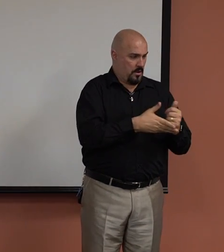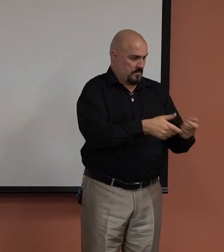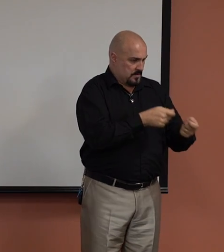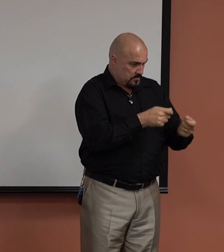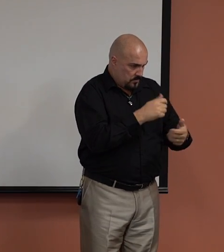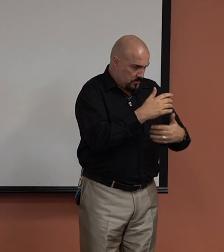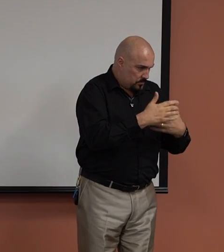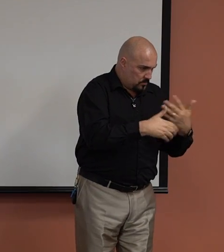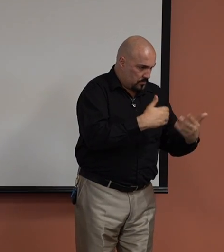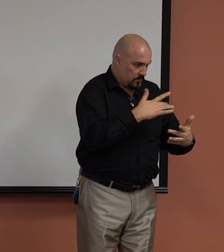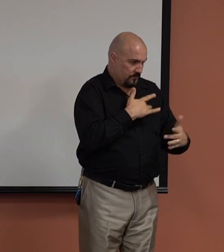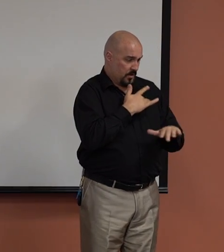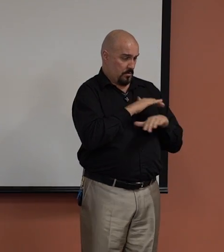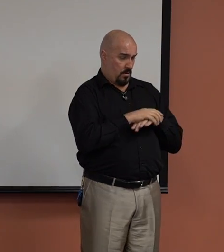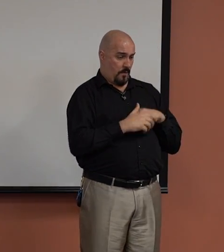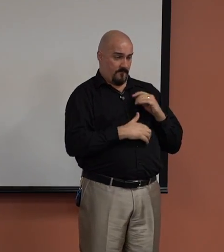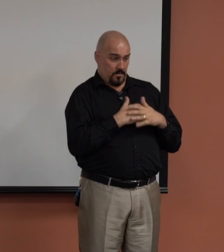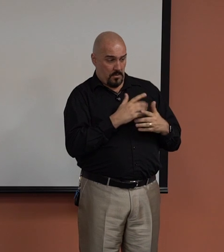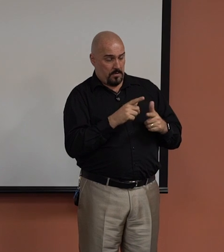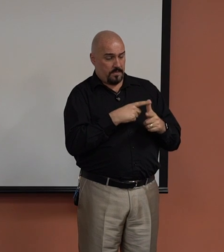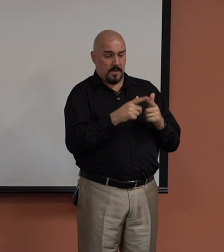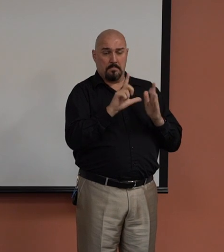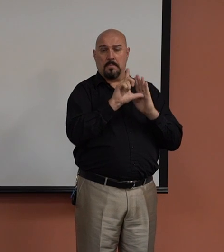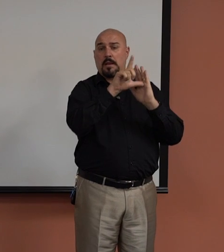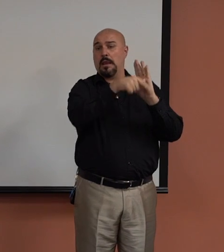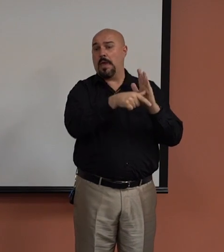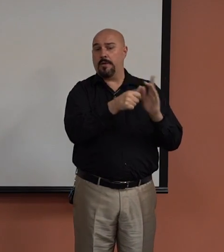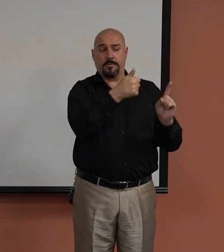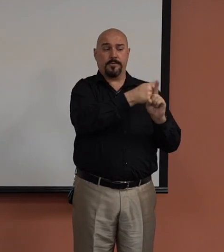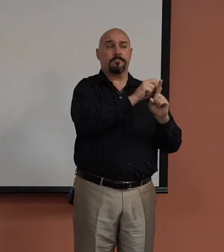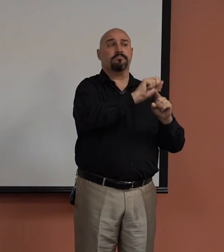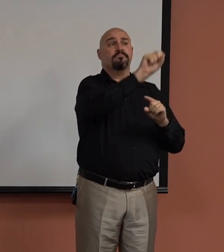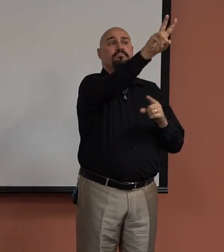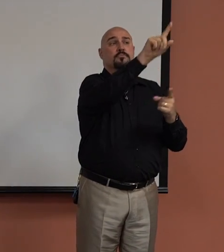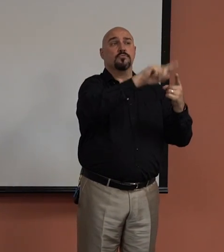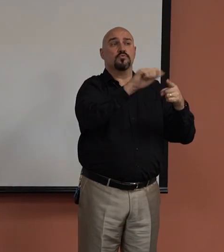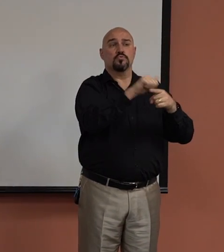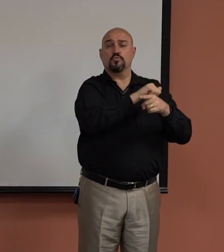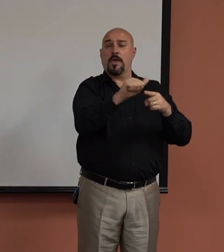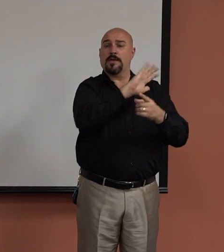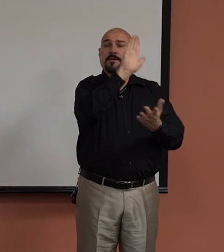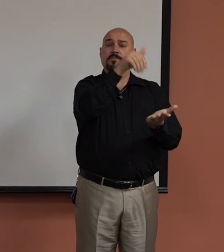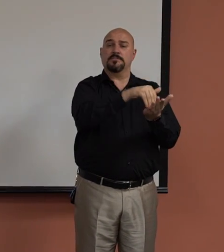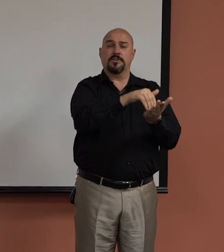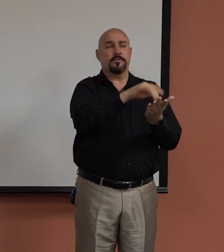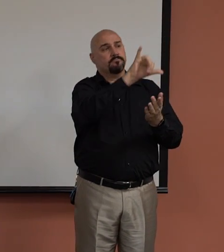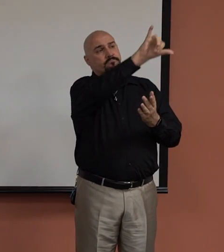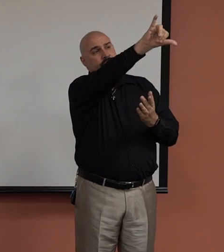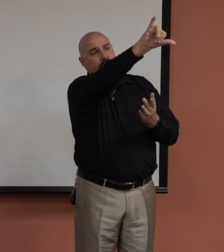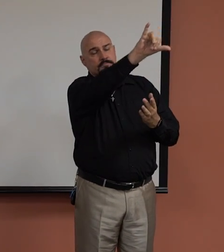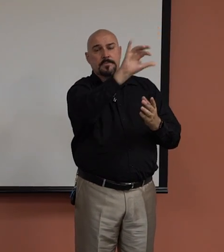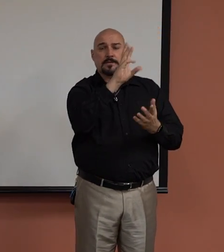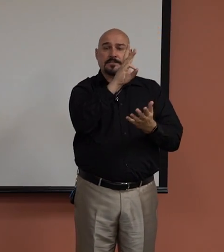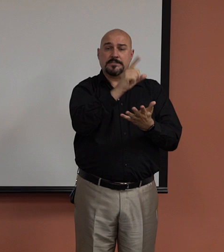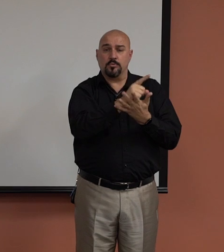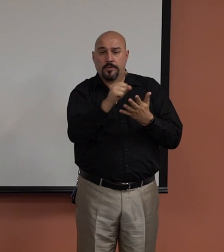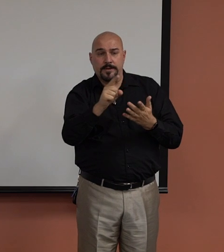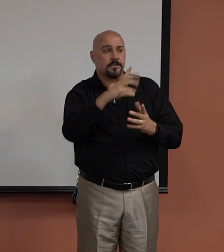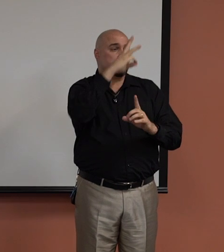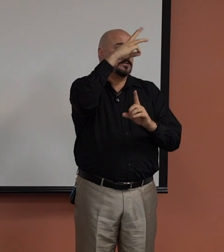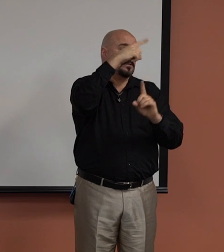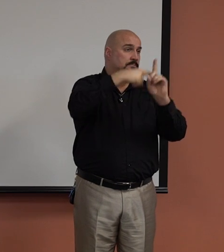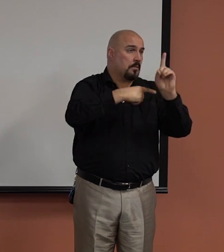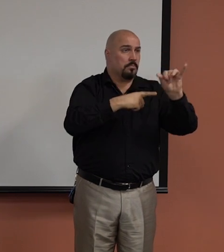not. Maybe they're able to develop those skills, get everything that they need, and move into an employment